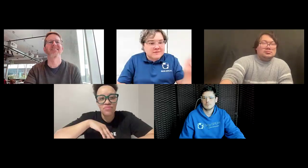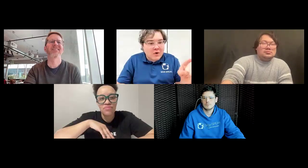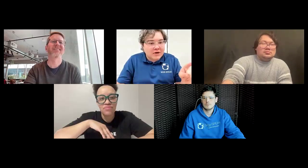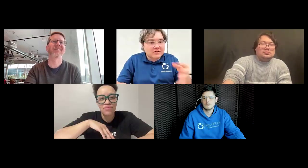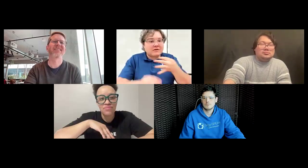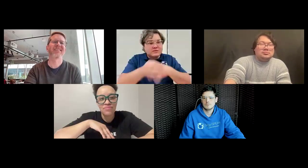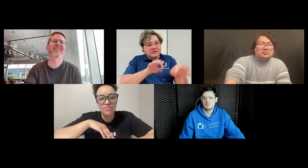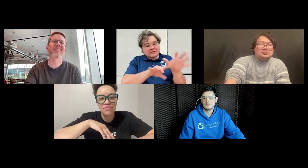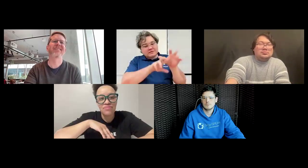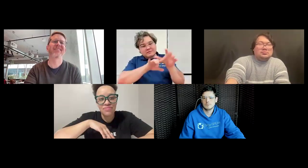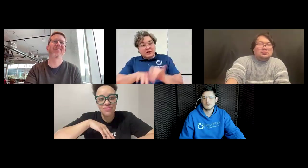norm and something that everyone is used to.